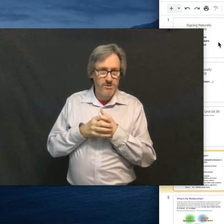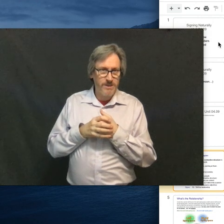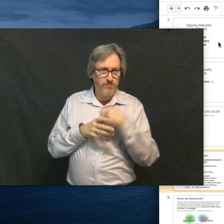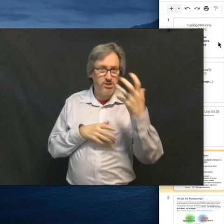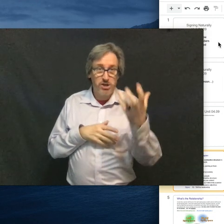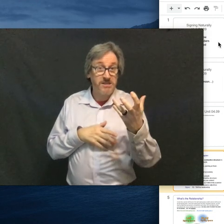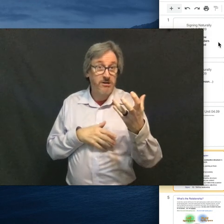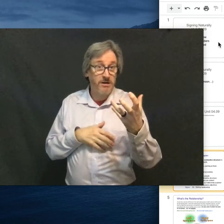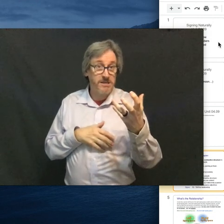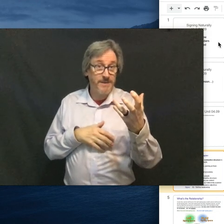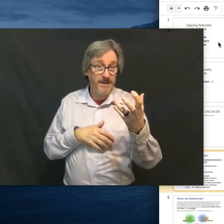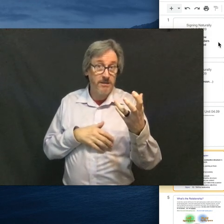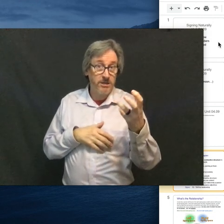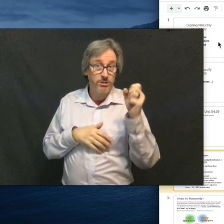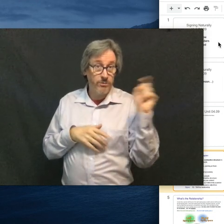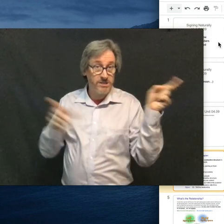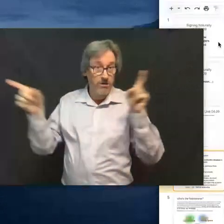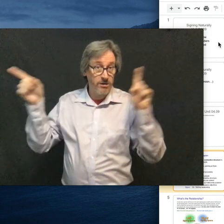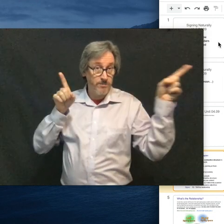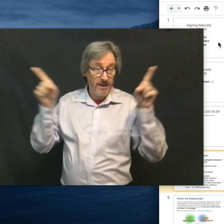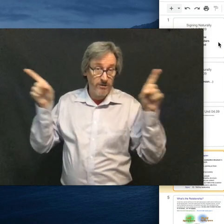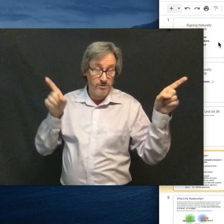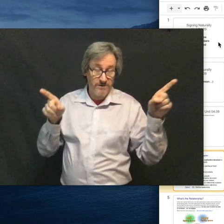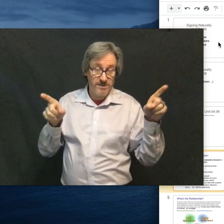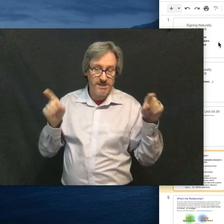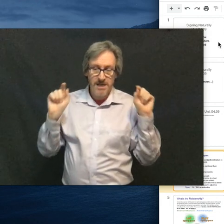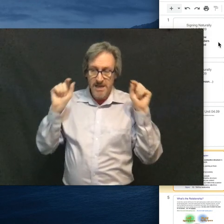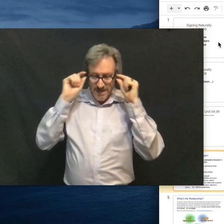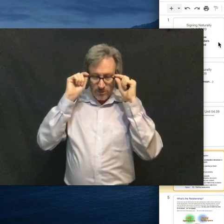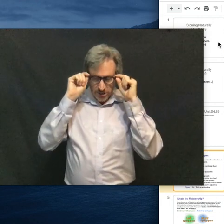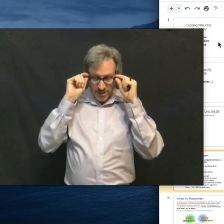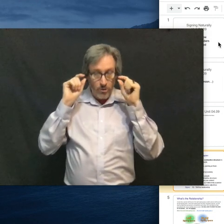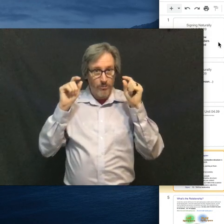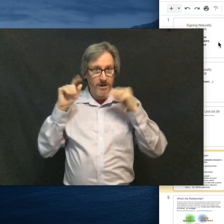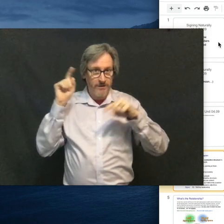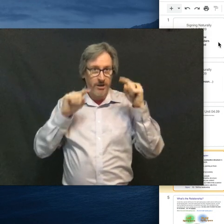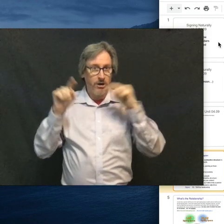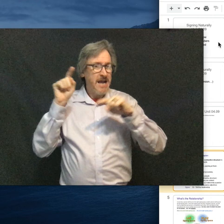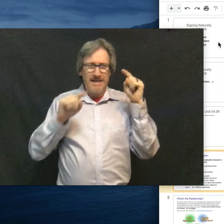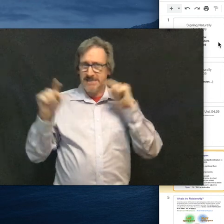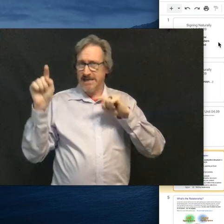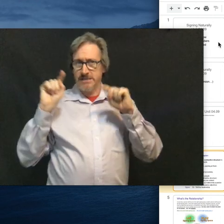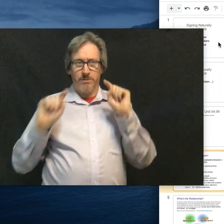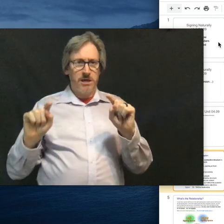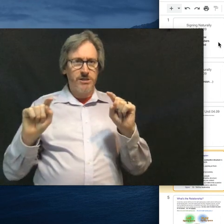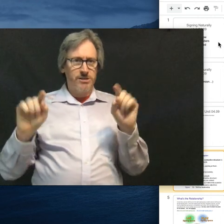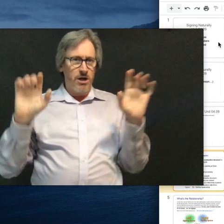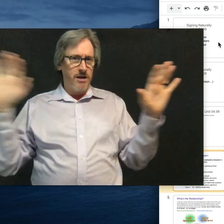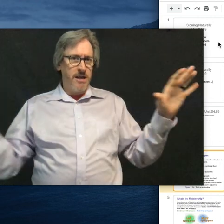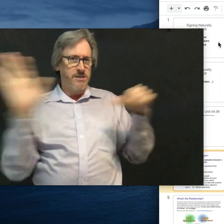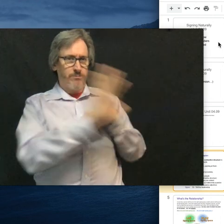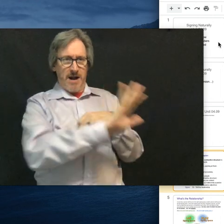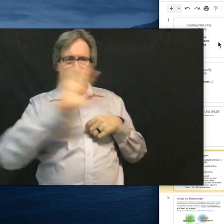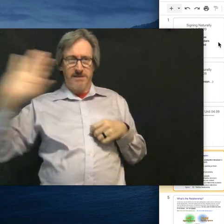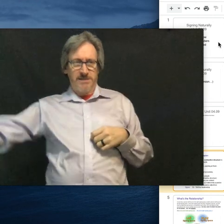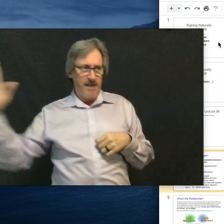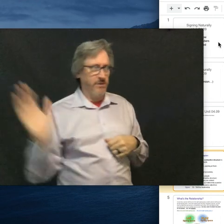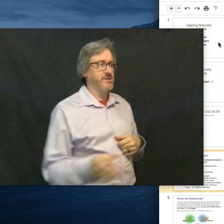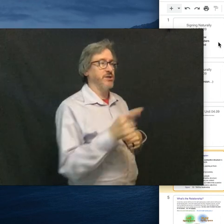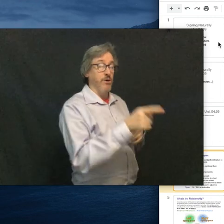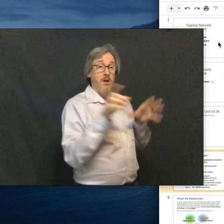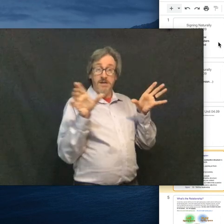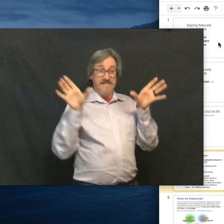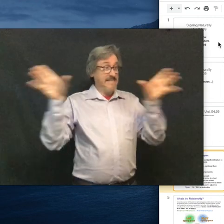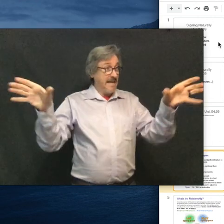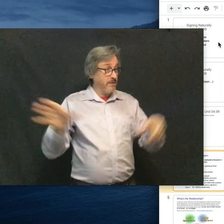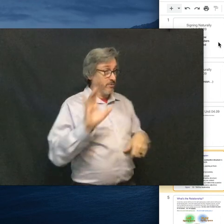Or since we just started to speak English, we started making those references. Now we're just incorporating them here. Just take some conscious thought and some practice to get used